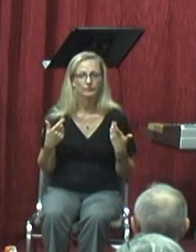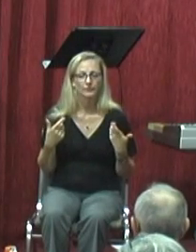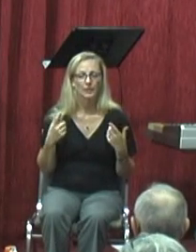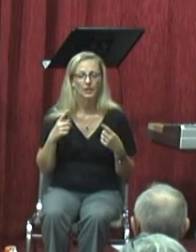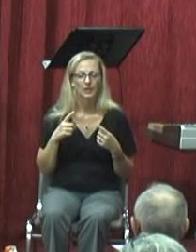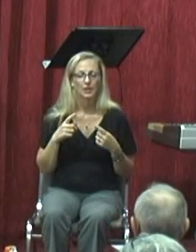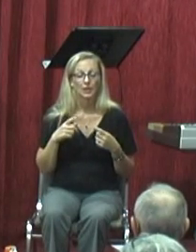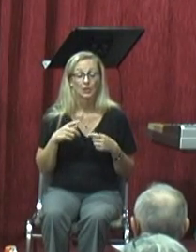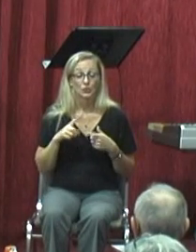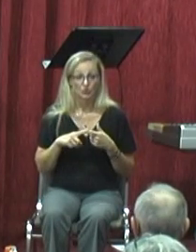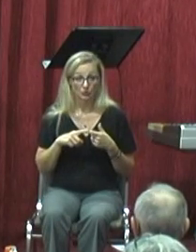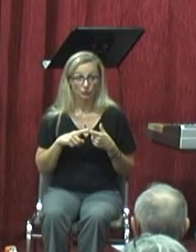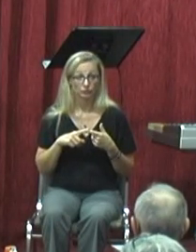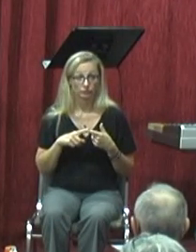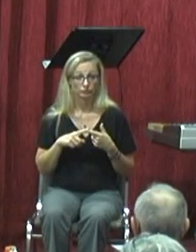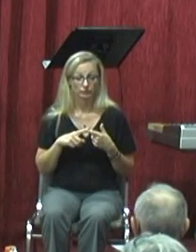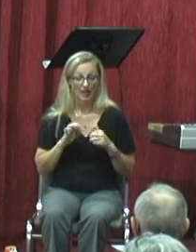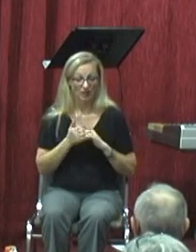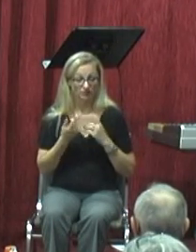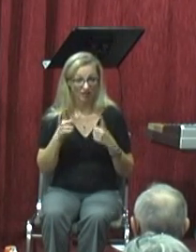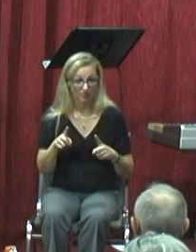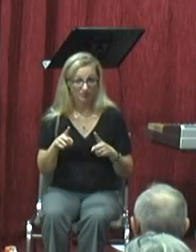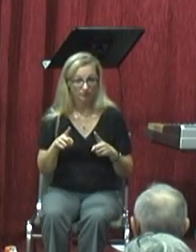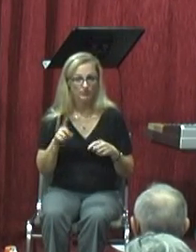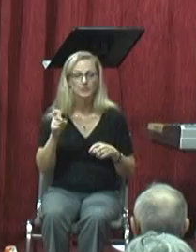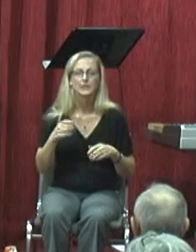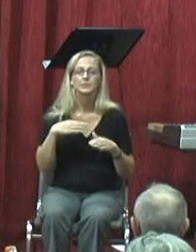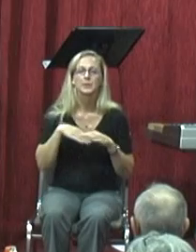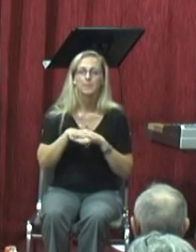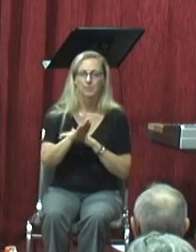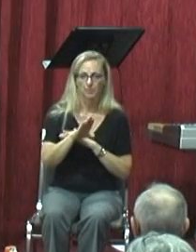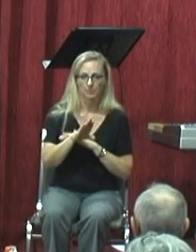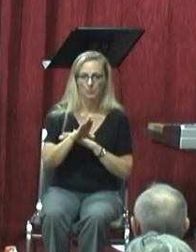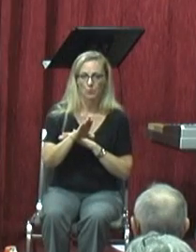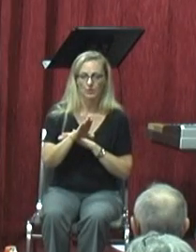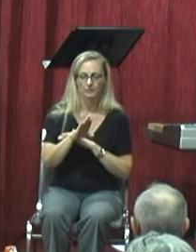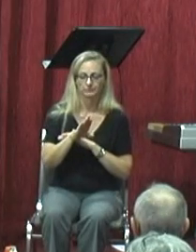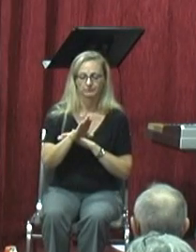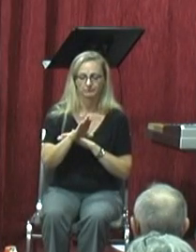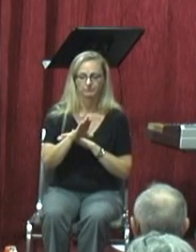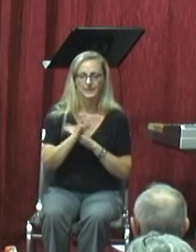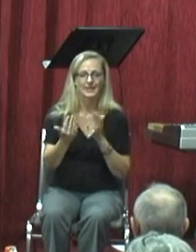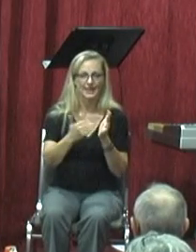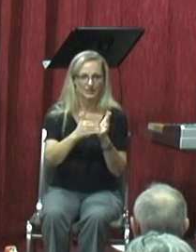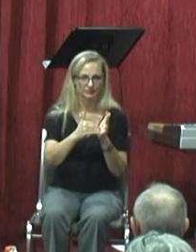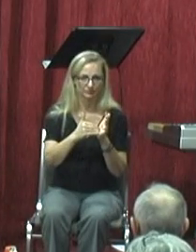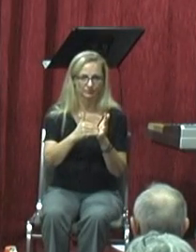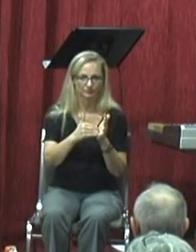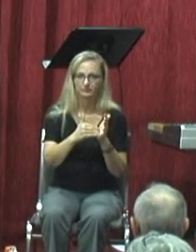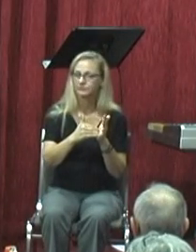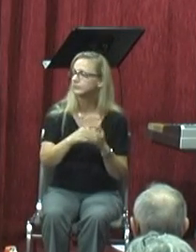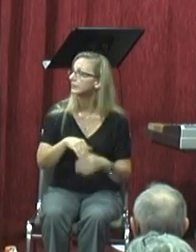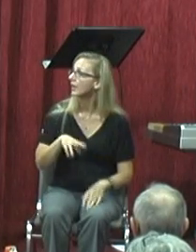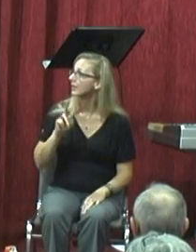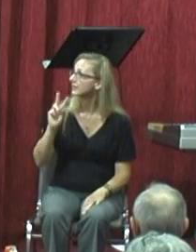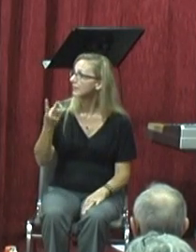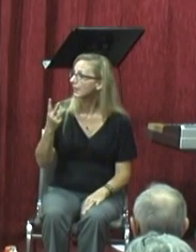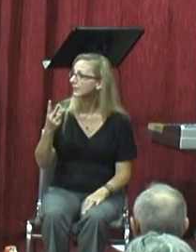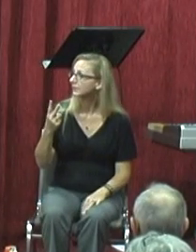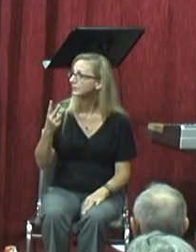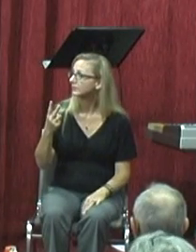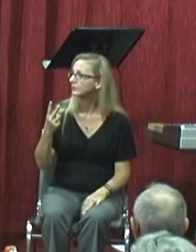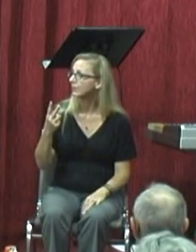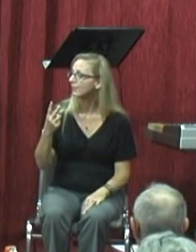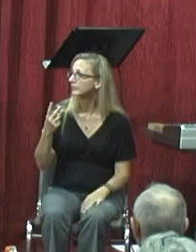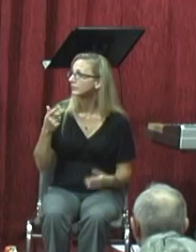be born from above. You must be born again from above. Secondly, the Aaronic Kohanim had